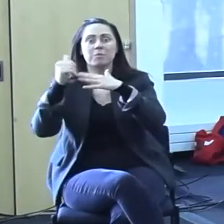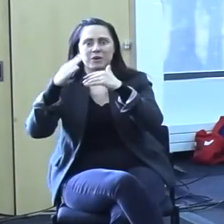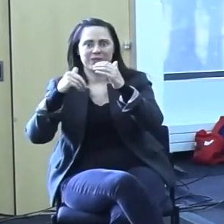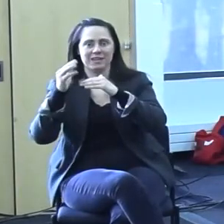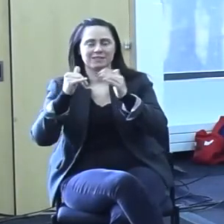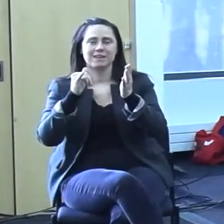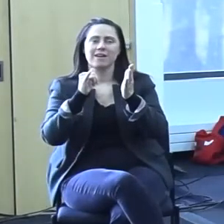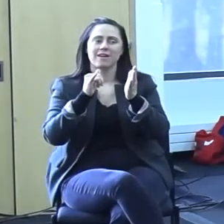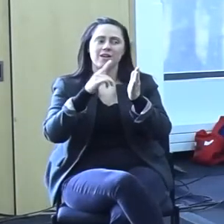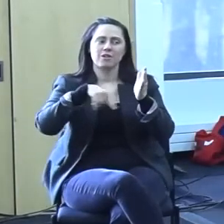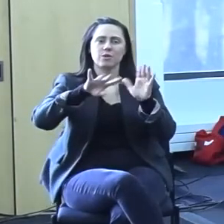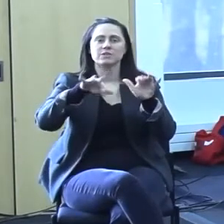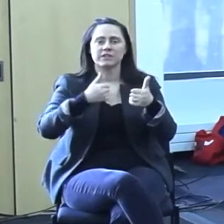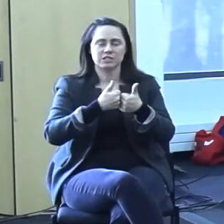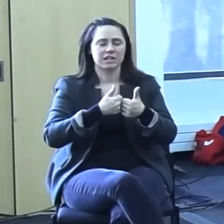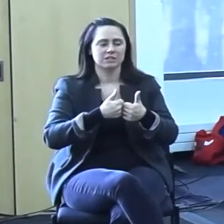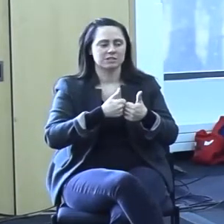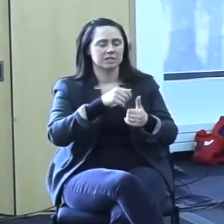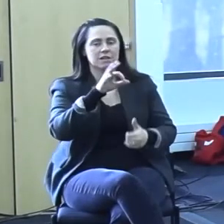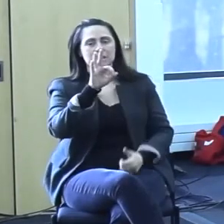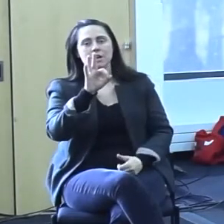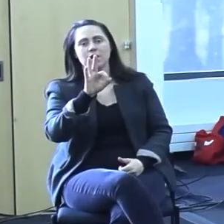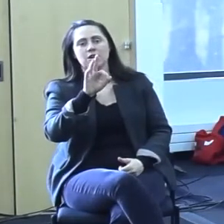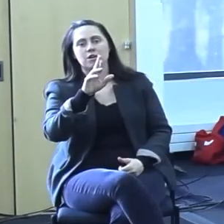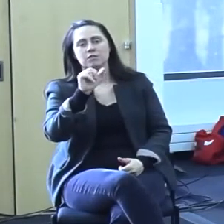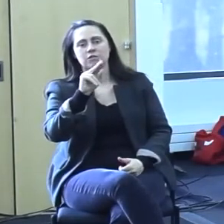again, those are the challenges.